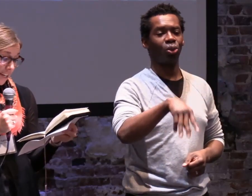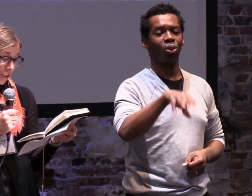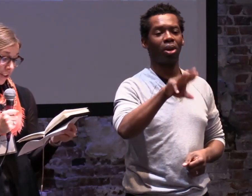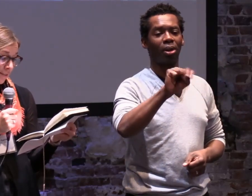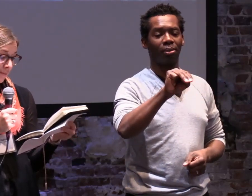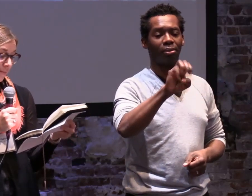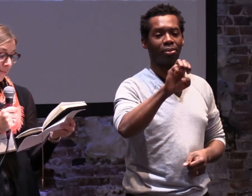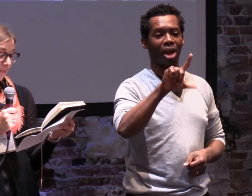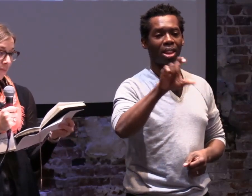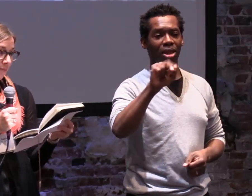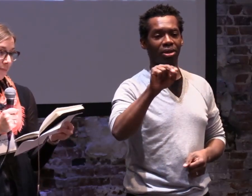Foundation,